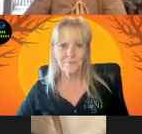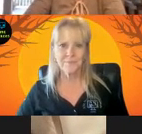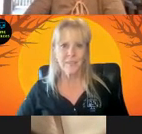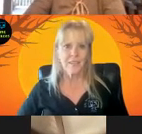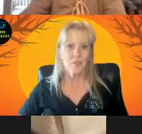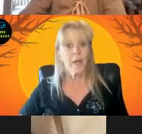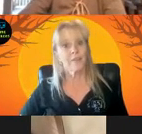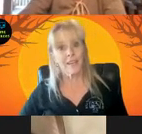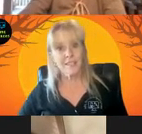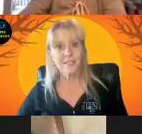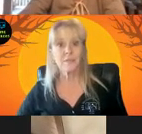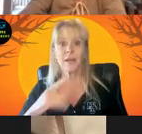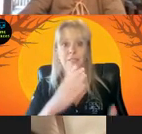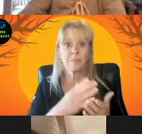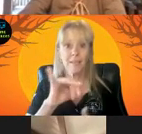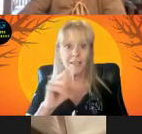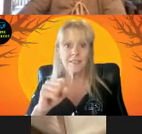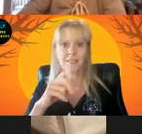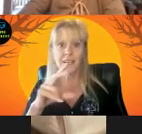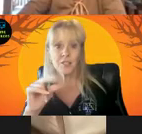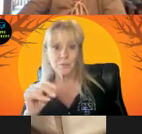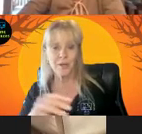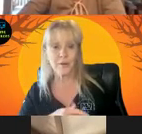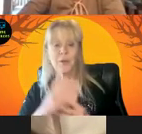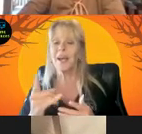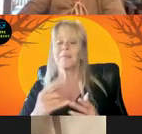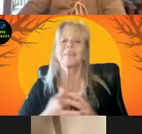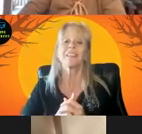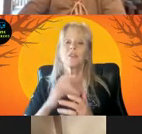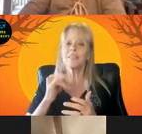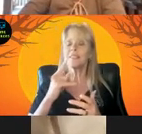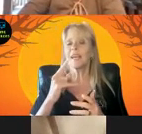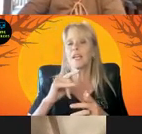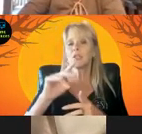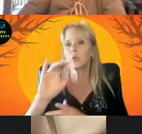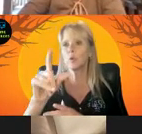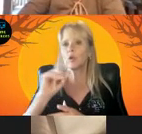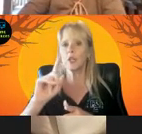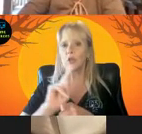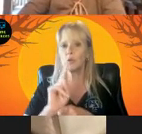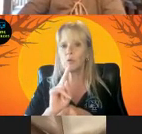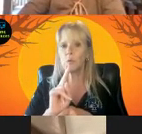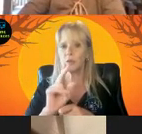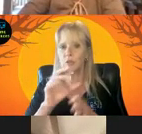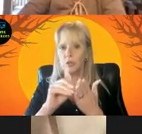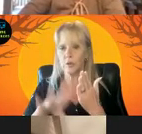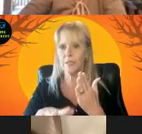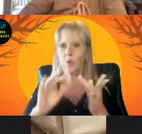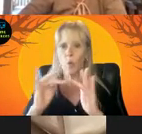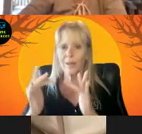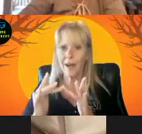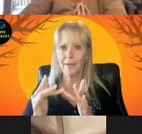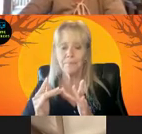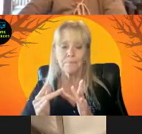And so we have yes, we have some yeses and some nos. Okay, so this is a tool you can use with your